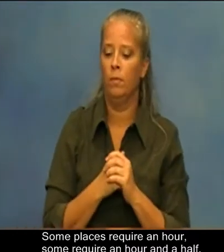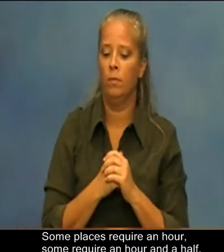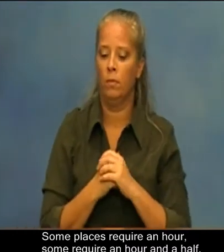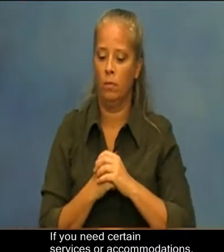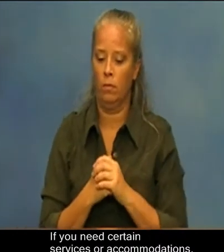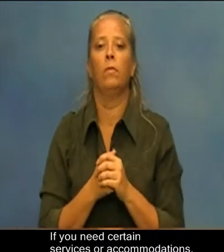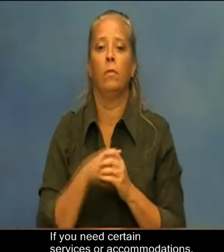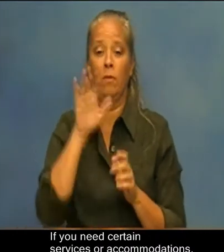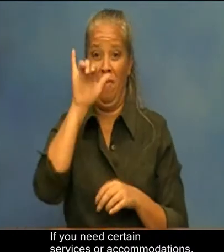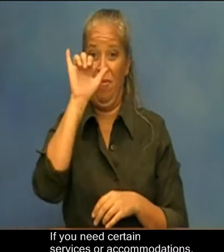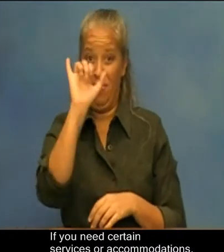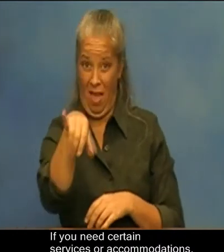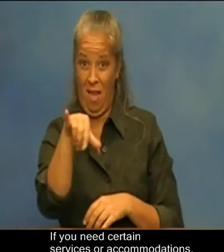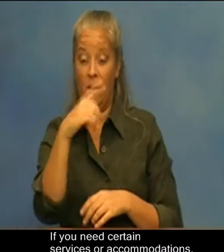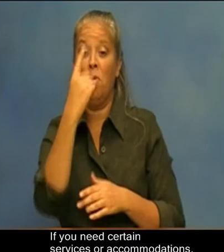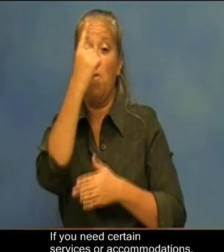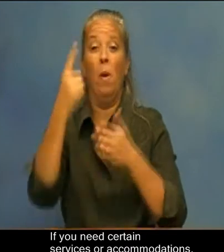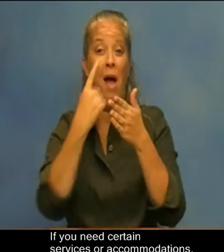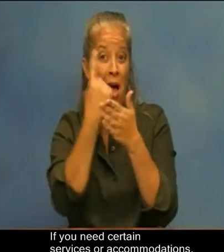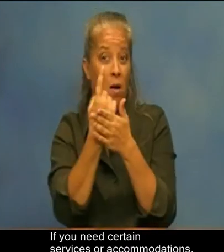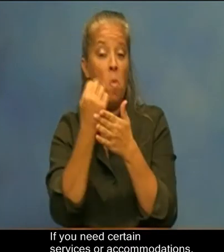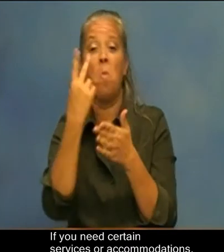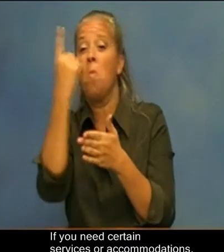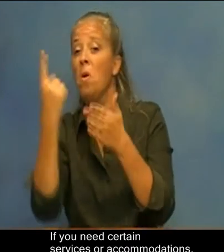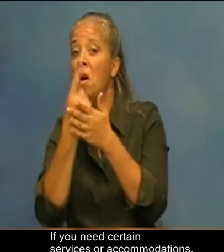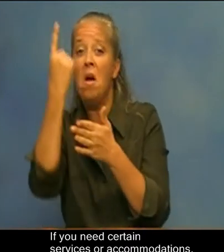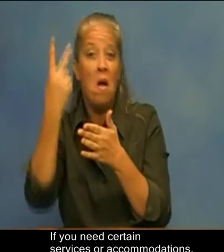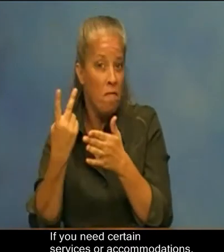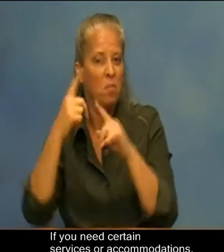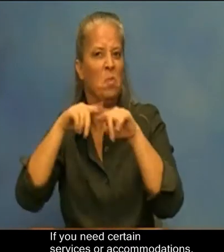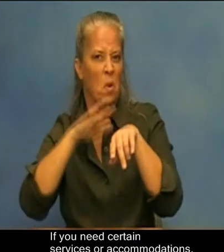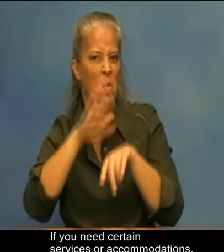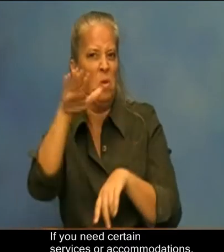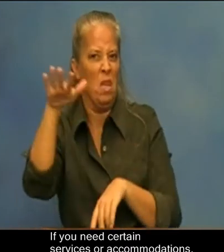If you need certain services or accommodations,